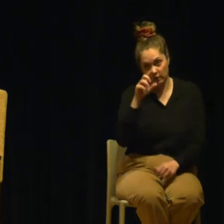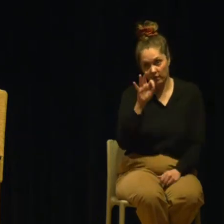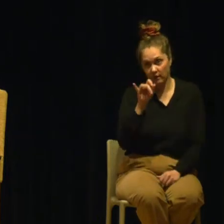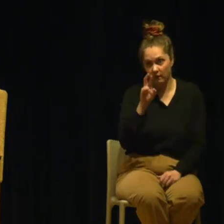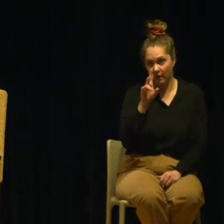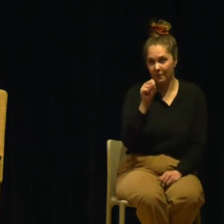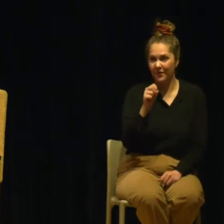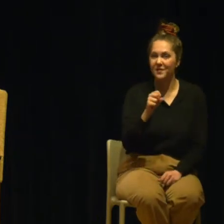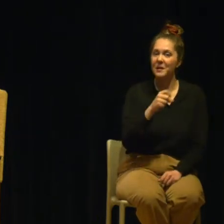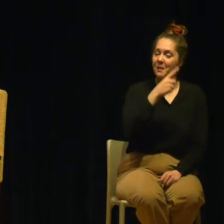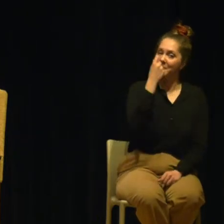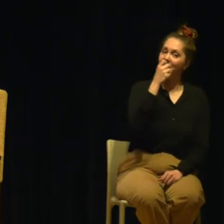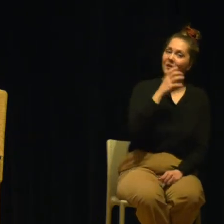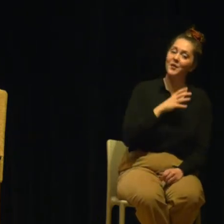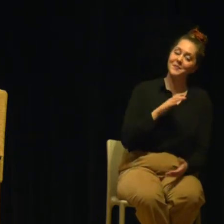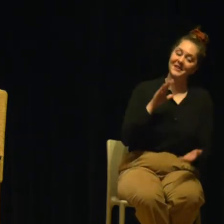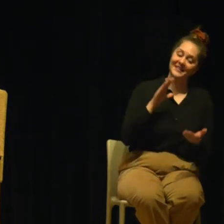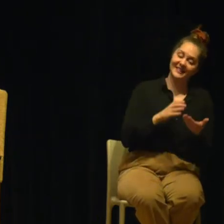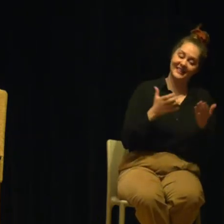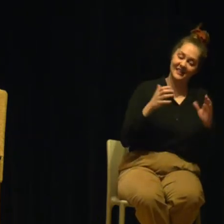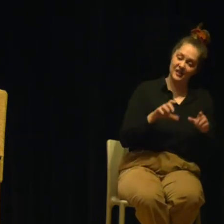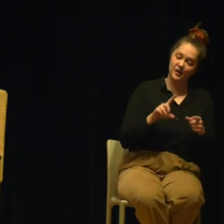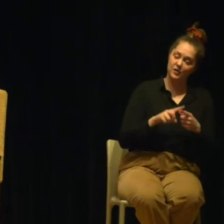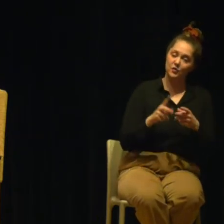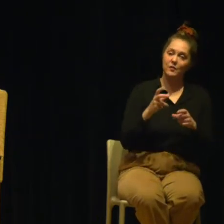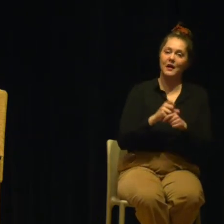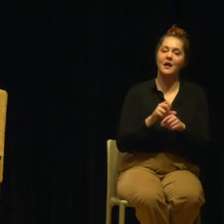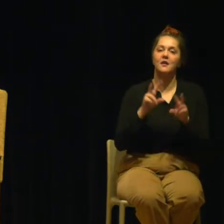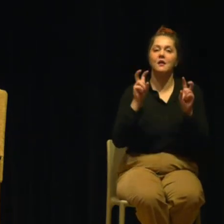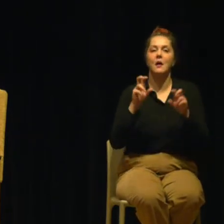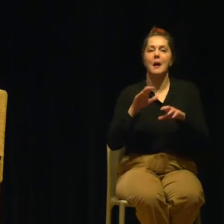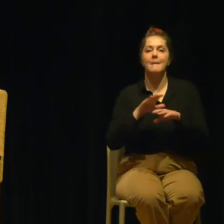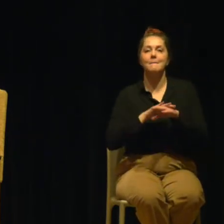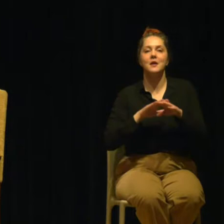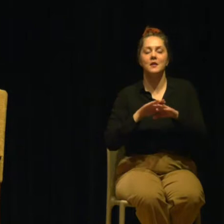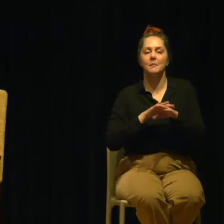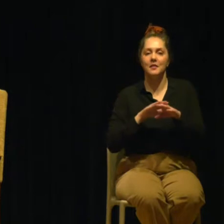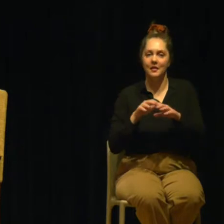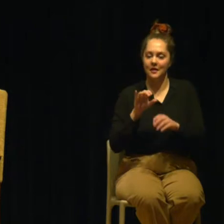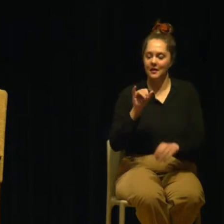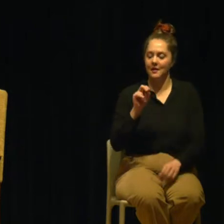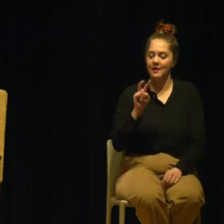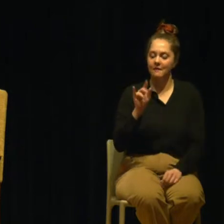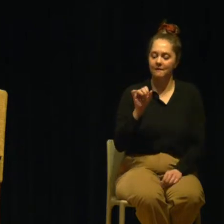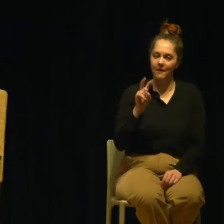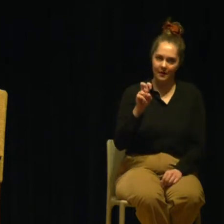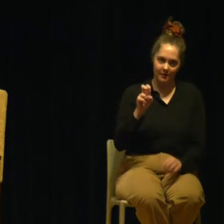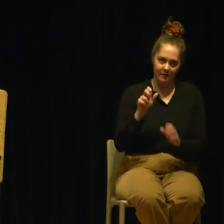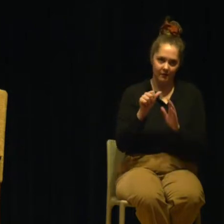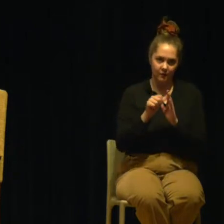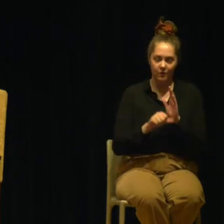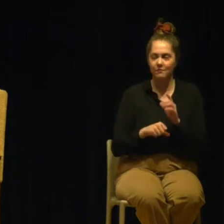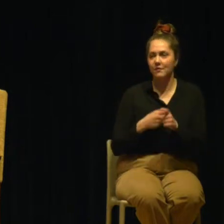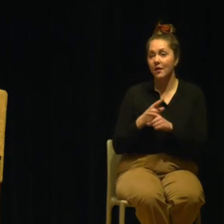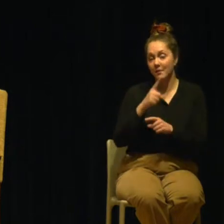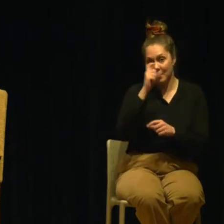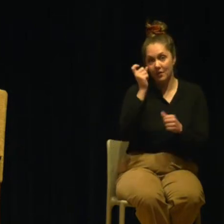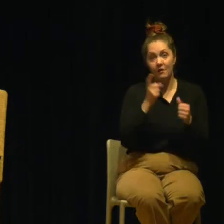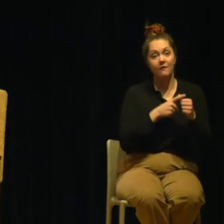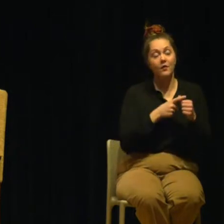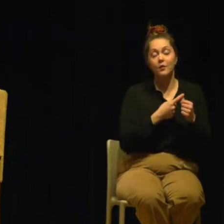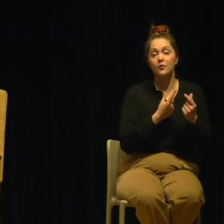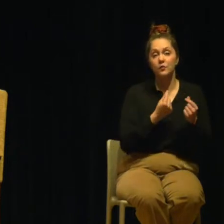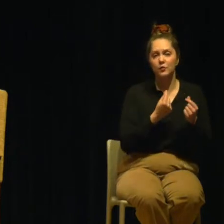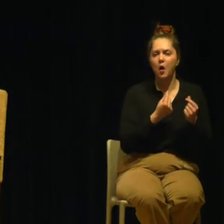Black women are least likely to get minimally invasive surgery. because the first step is